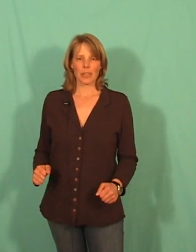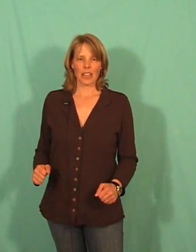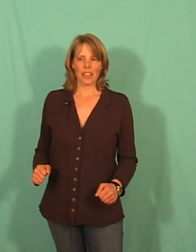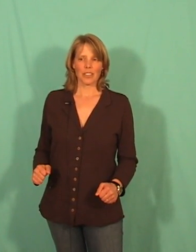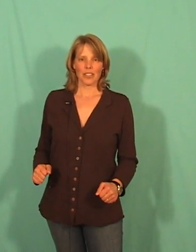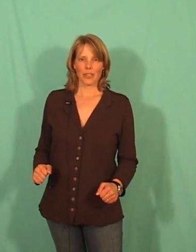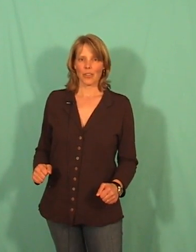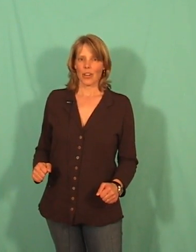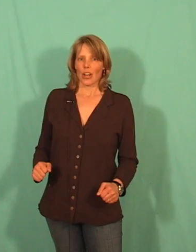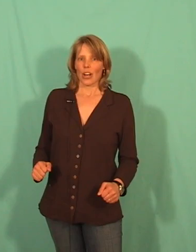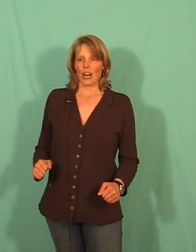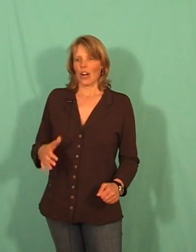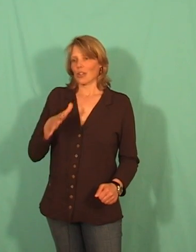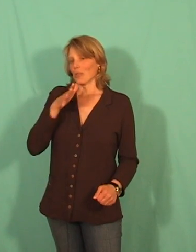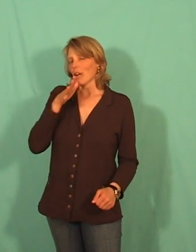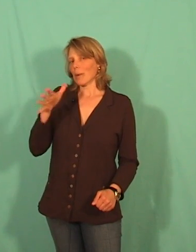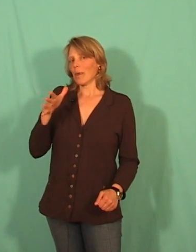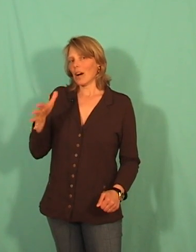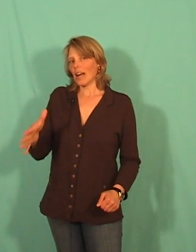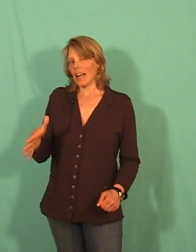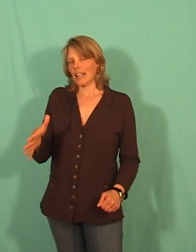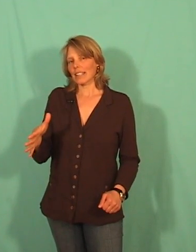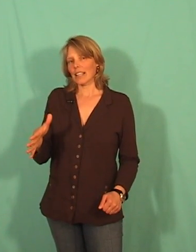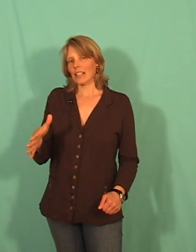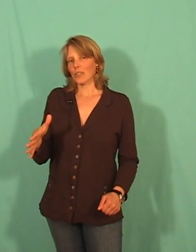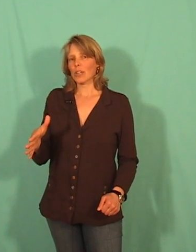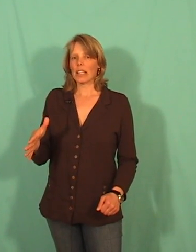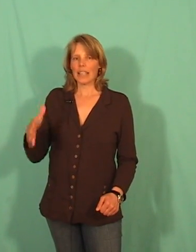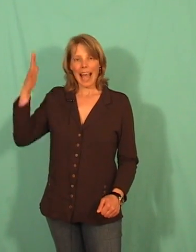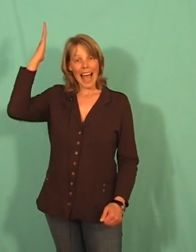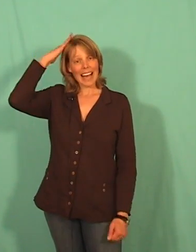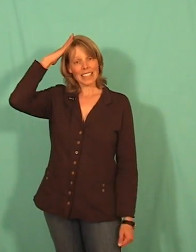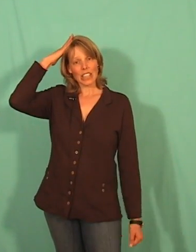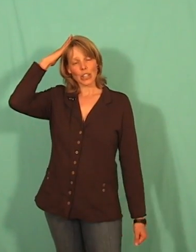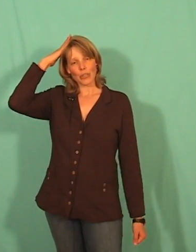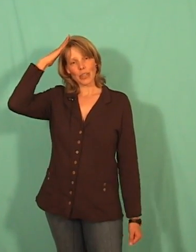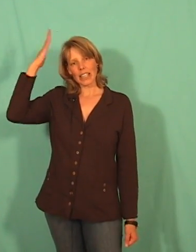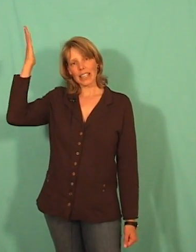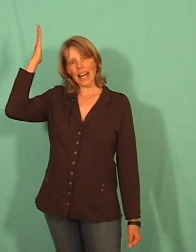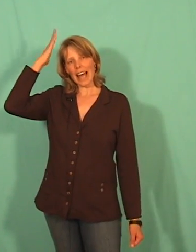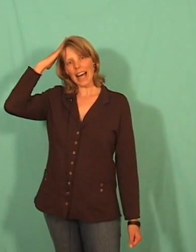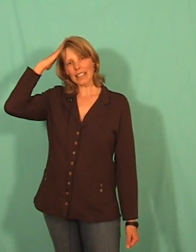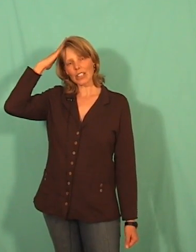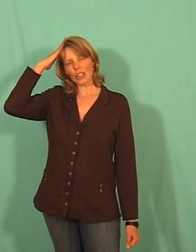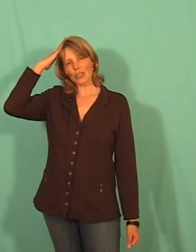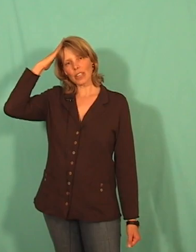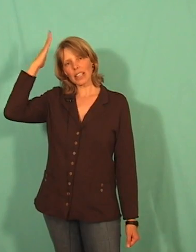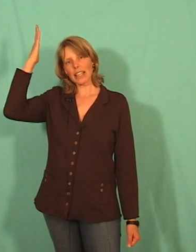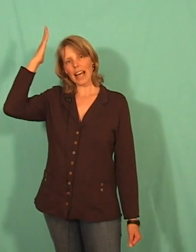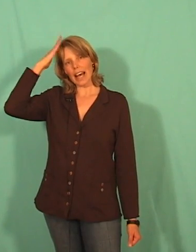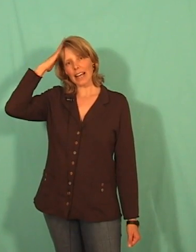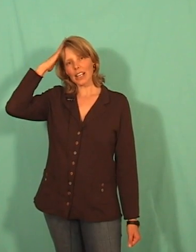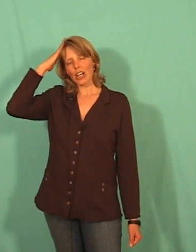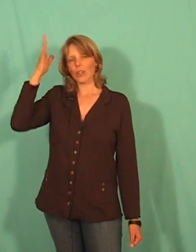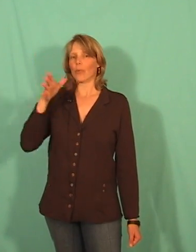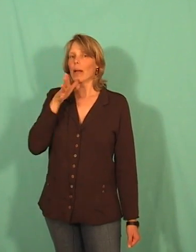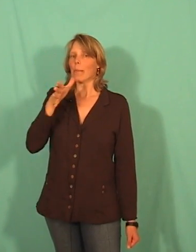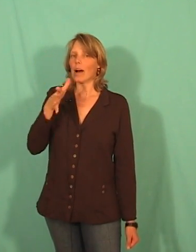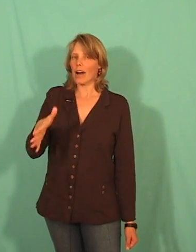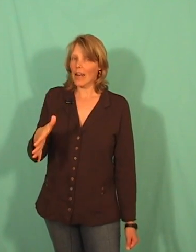on. Grandma has a green hat, green hat, green hat. Grandma has